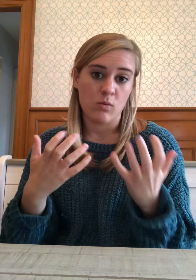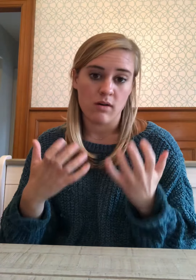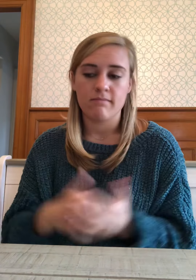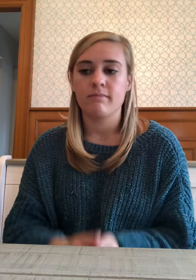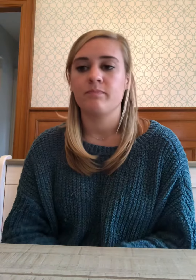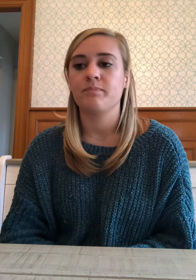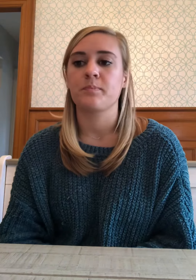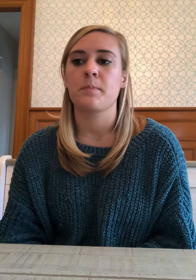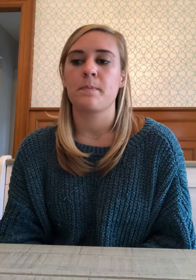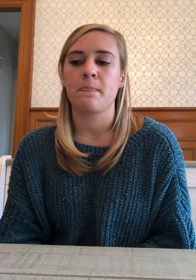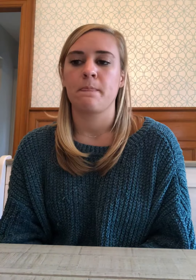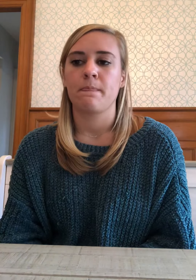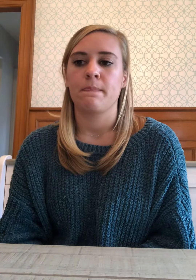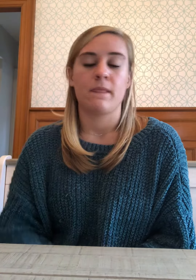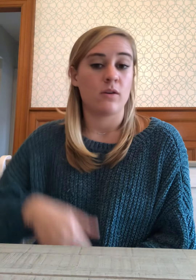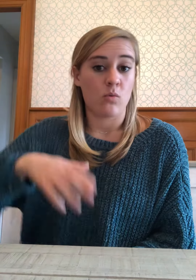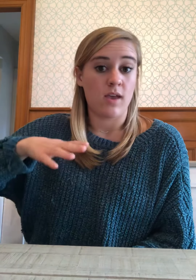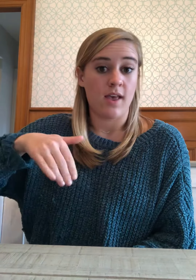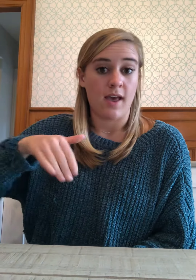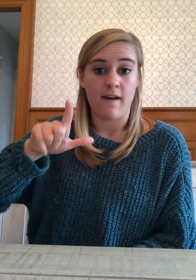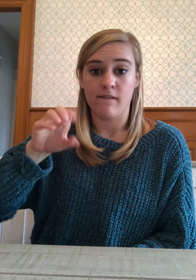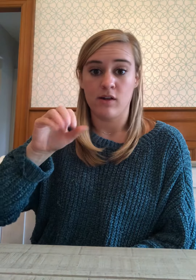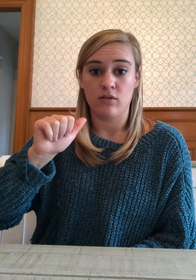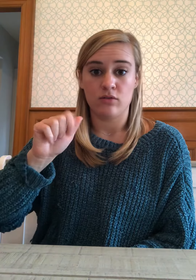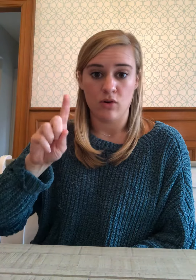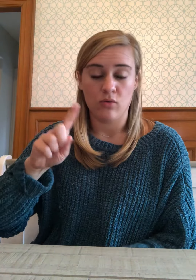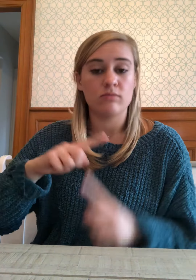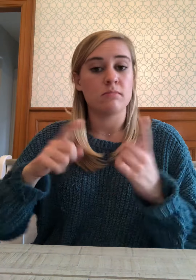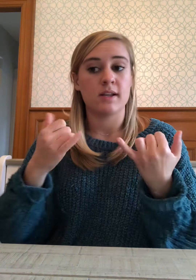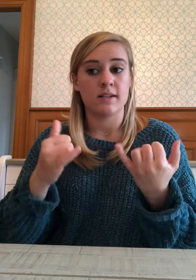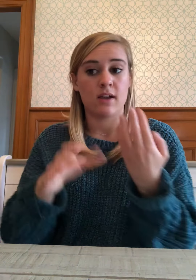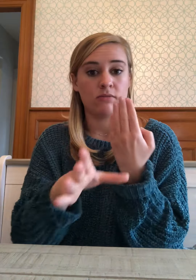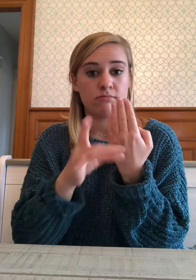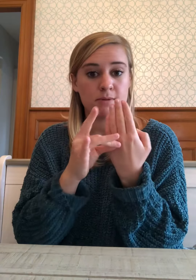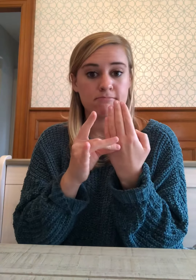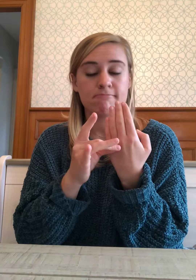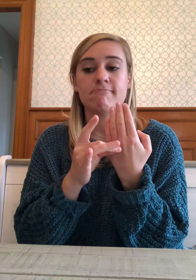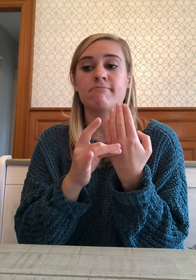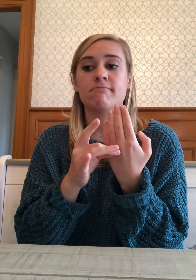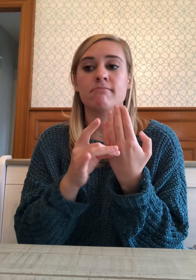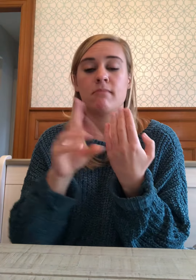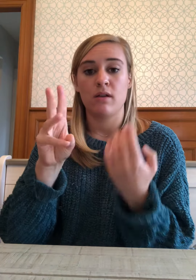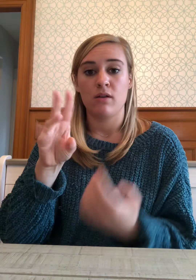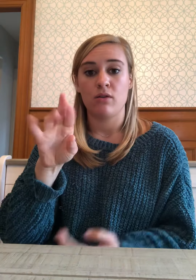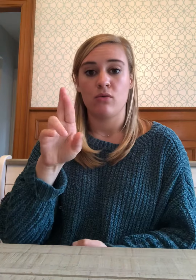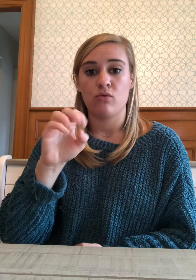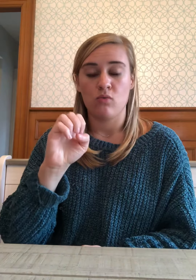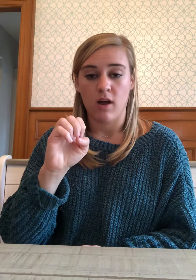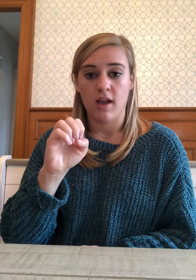So we haven't loaded it yet, but then we do. The wire is deformed, and it goes back